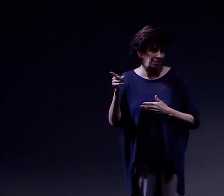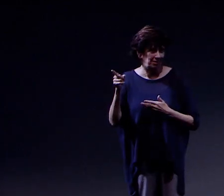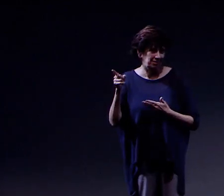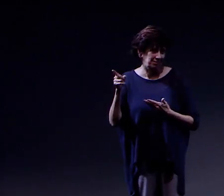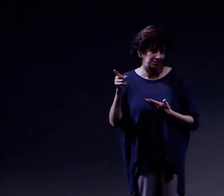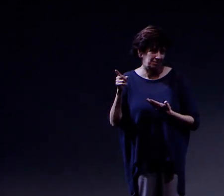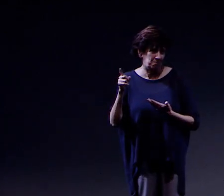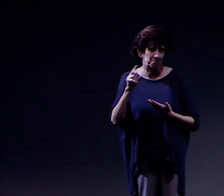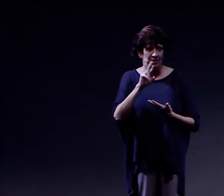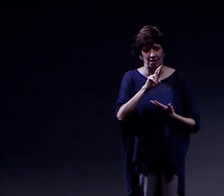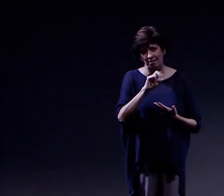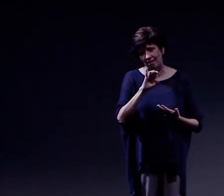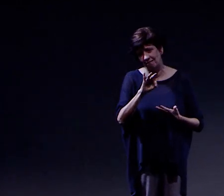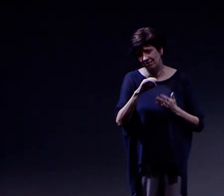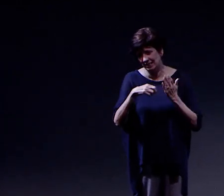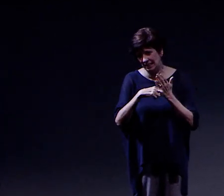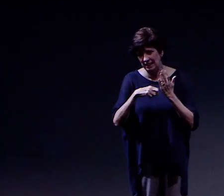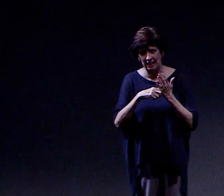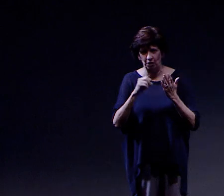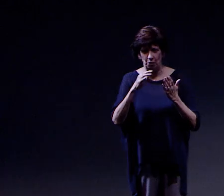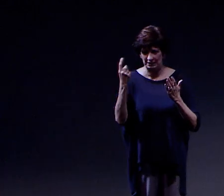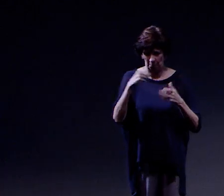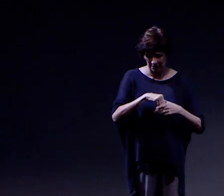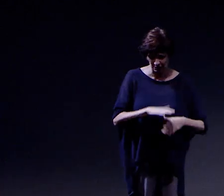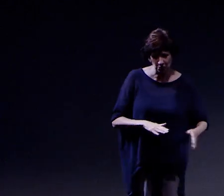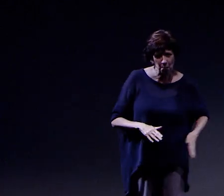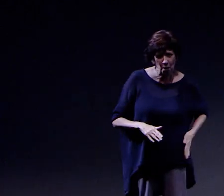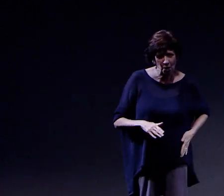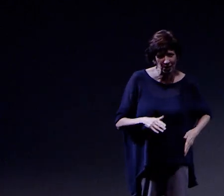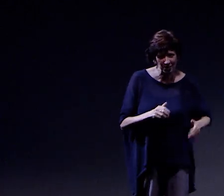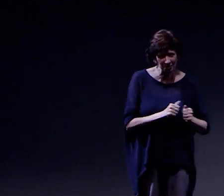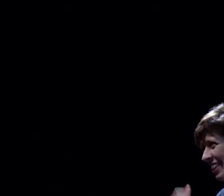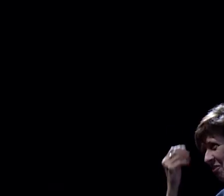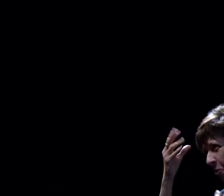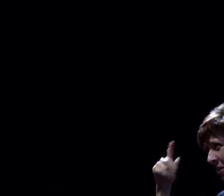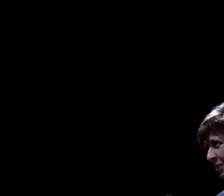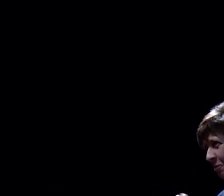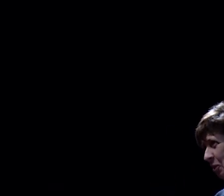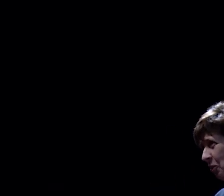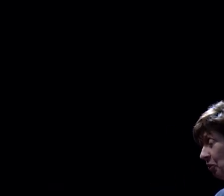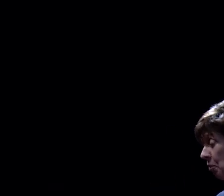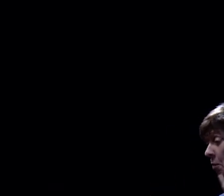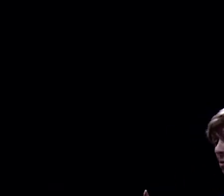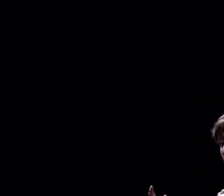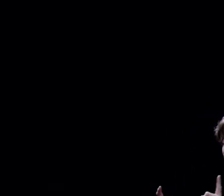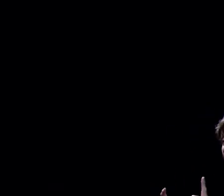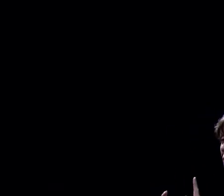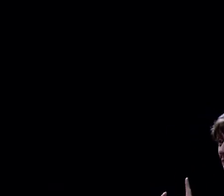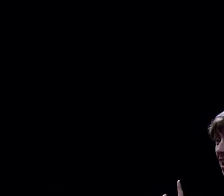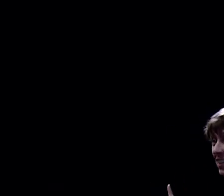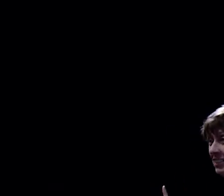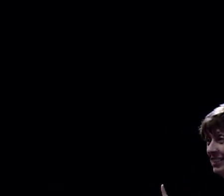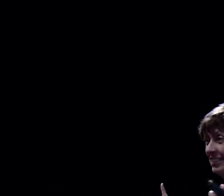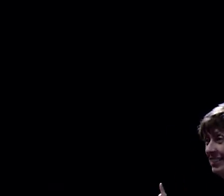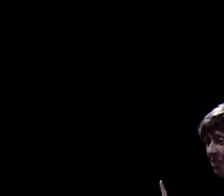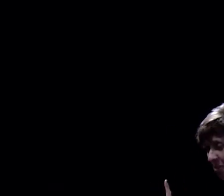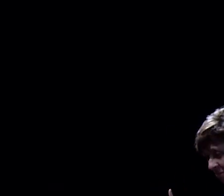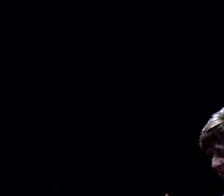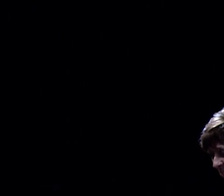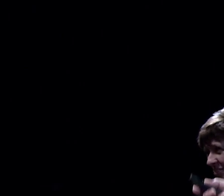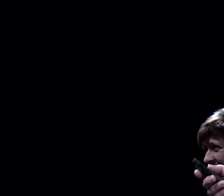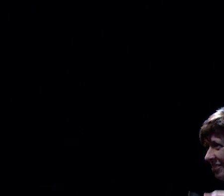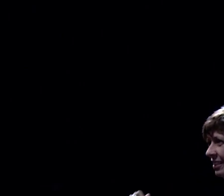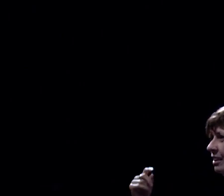because of the RFID ticket or something in your pocket that has the information about you, that as you pass a particular pirate, rather than